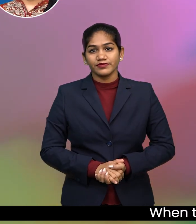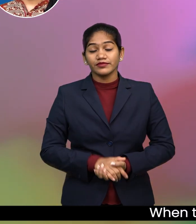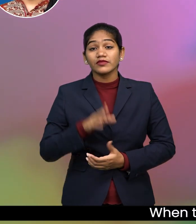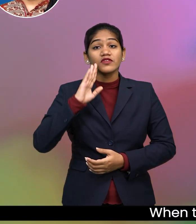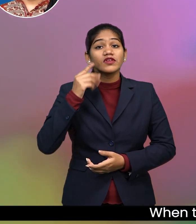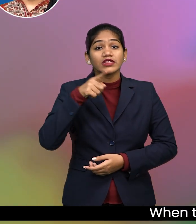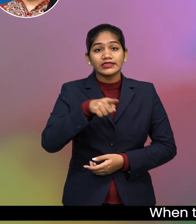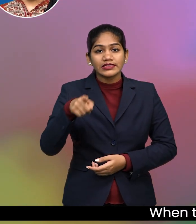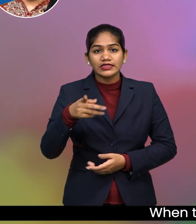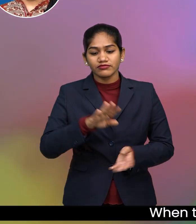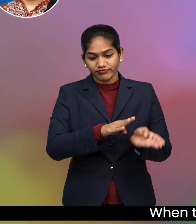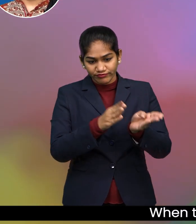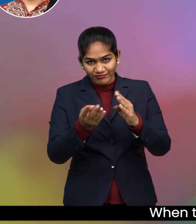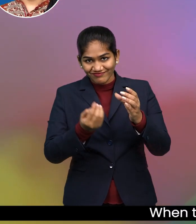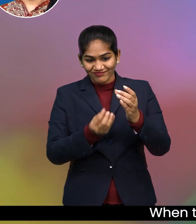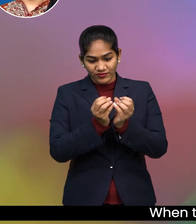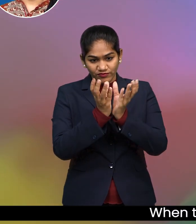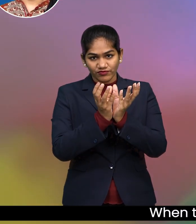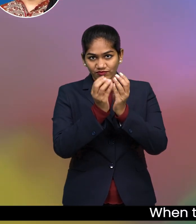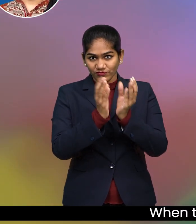When these fall on the ground,